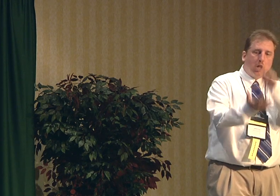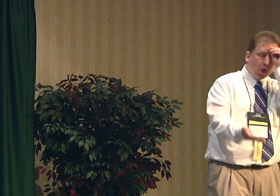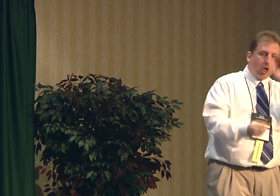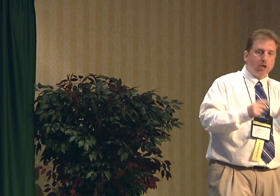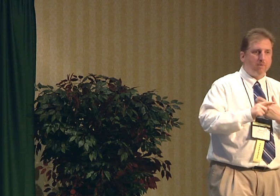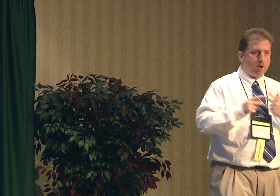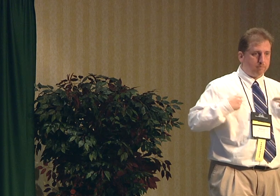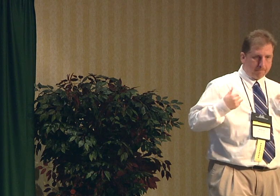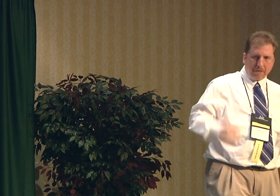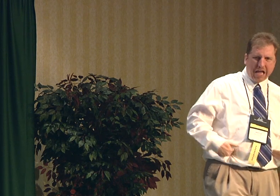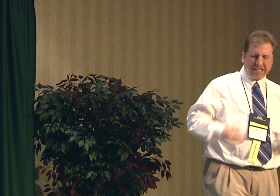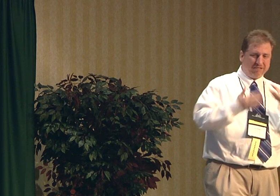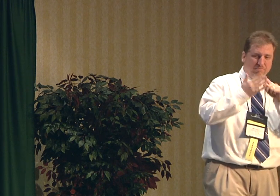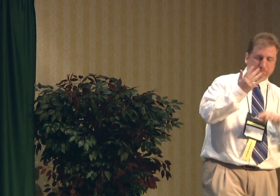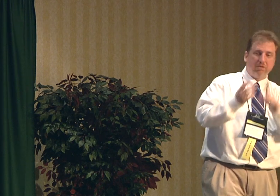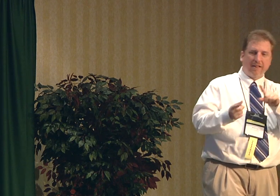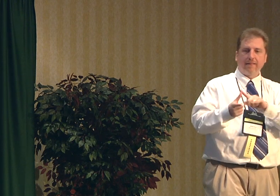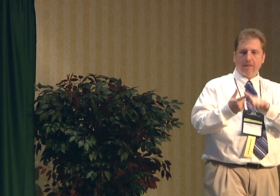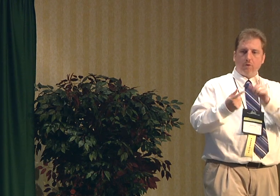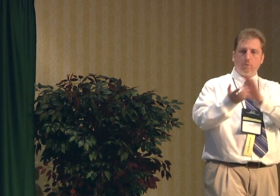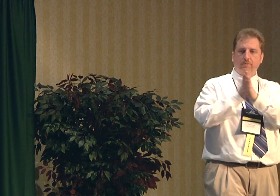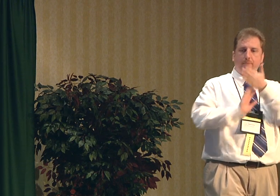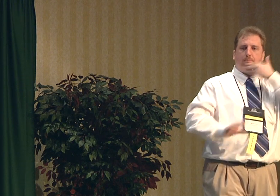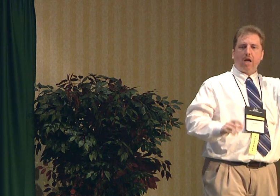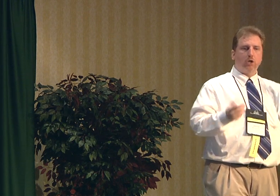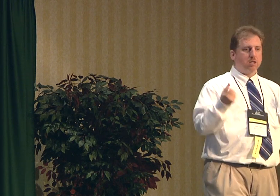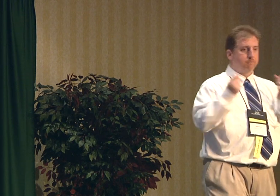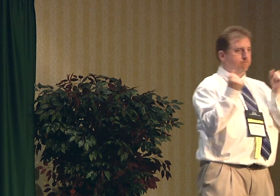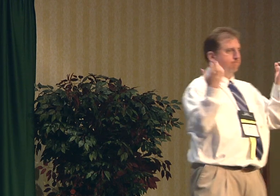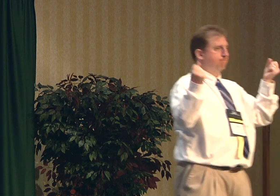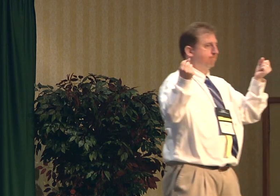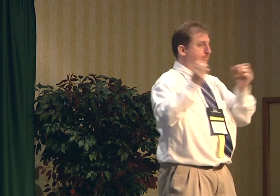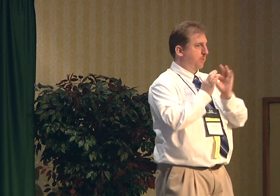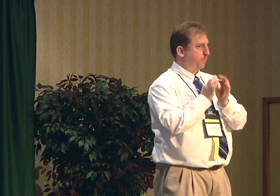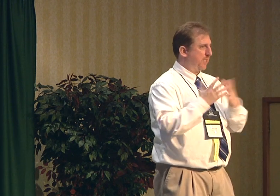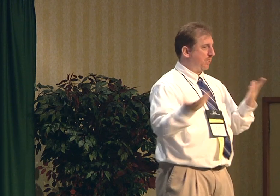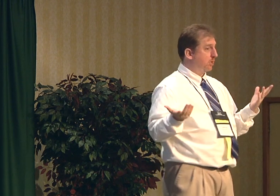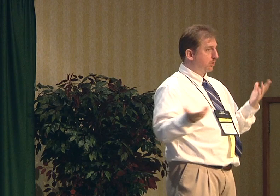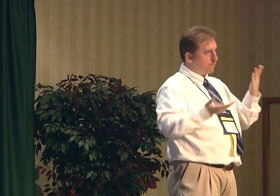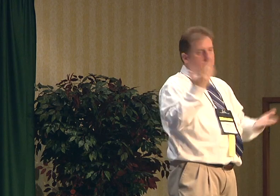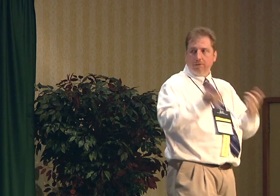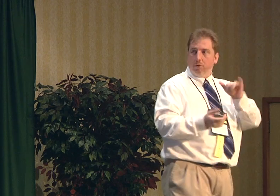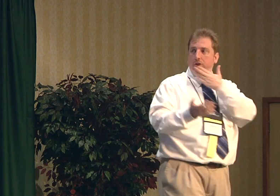for their anatomy class and education and see that that would provide